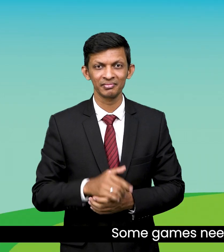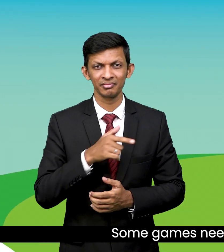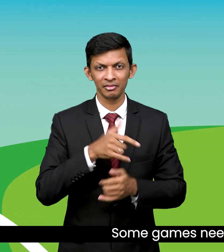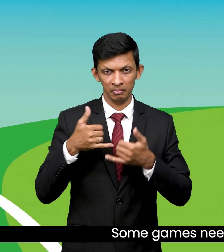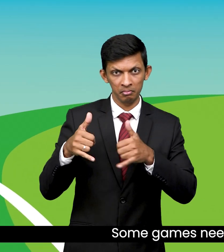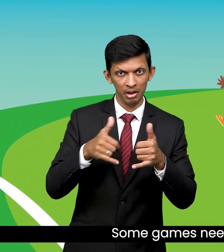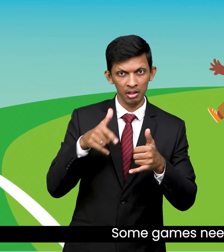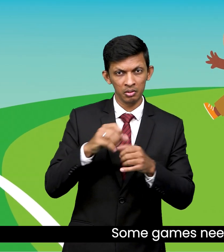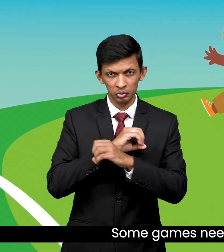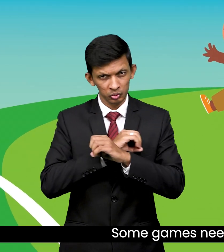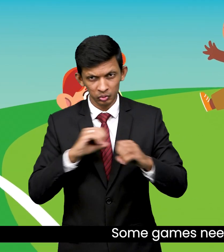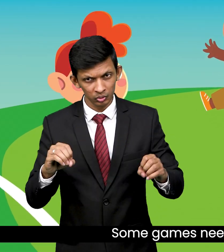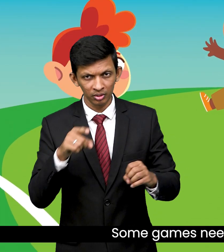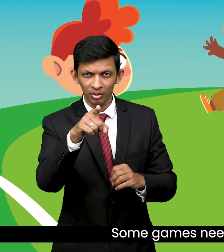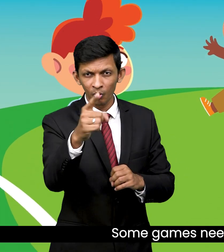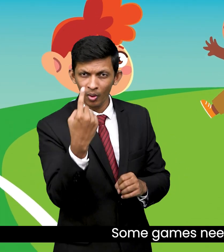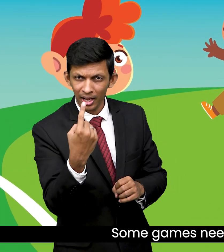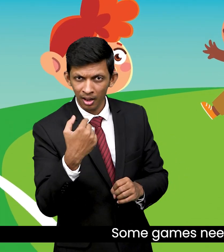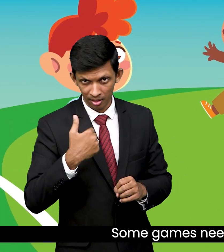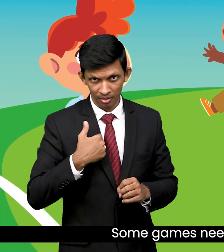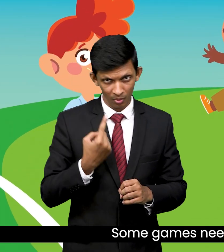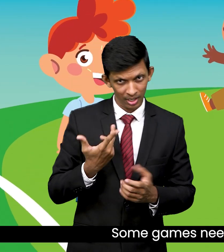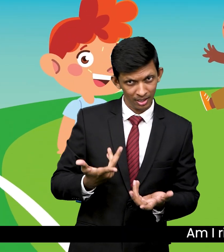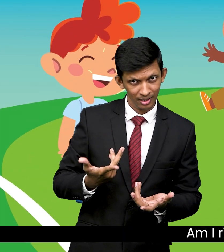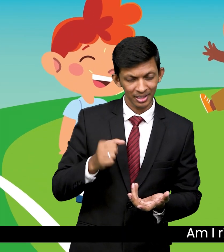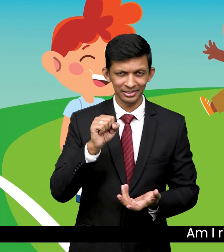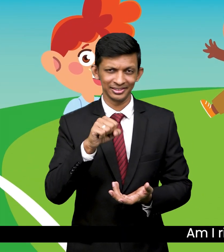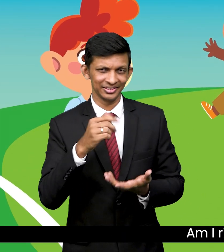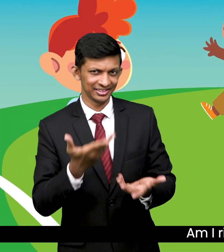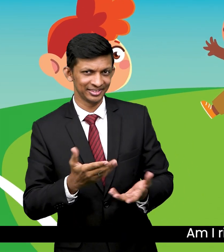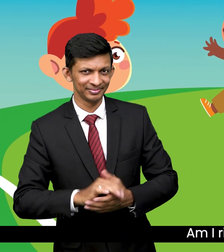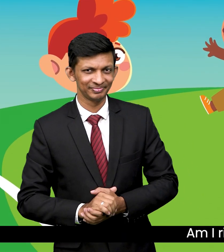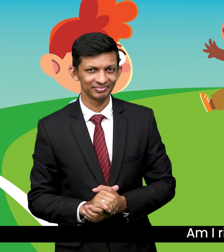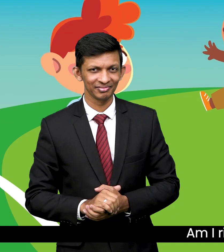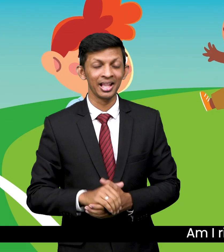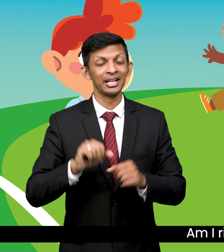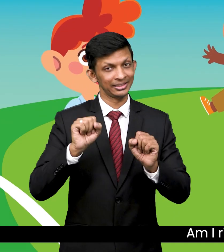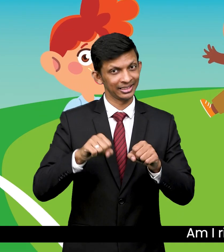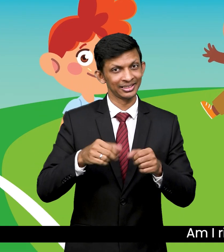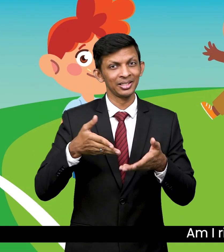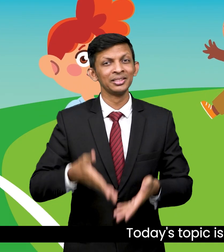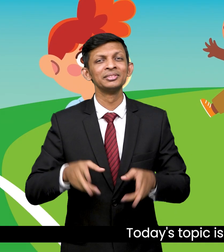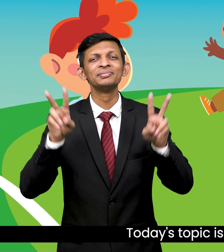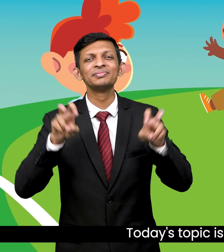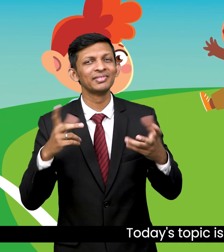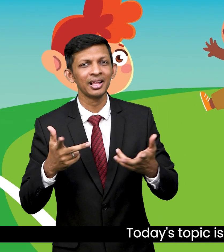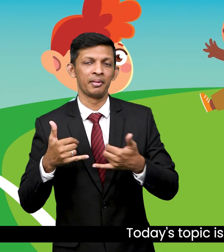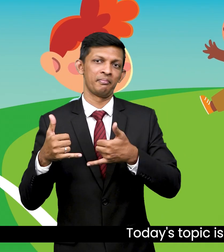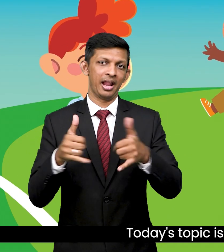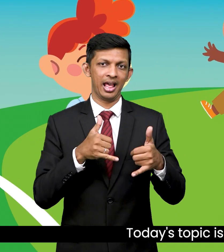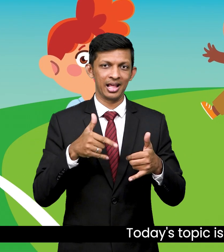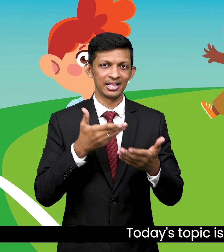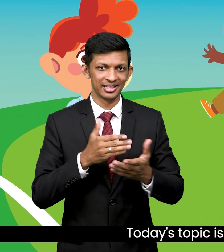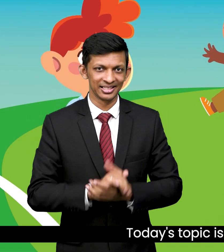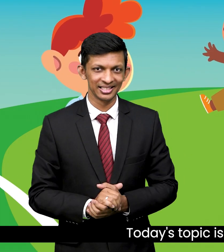Some games need nothing, only you. Am I right? Yes. Today's topic